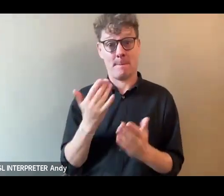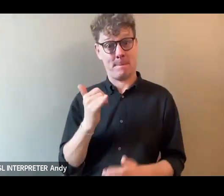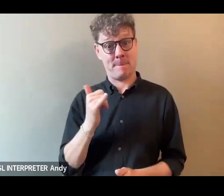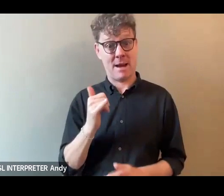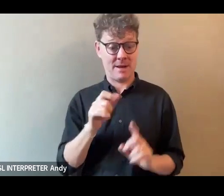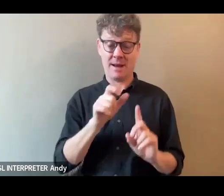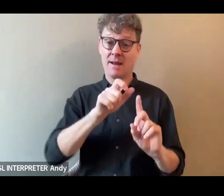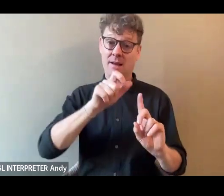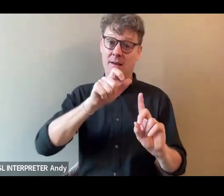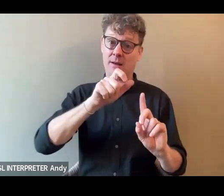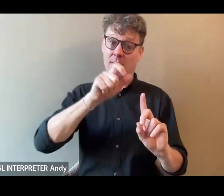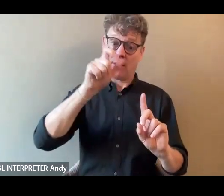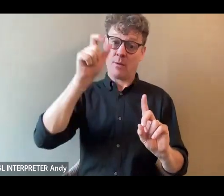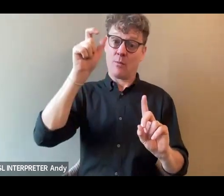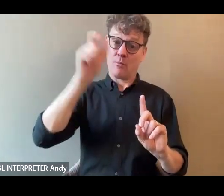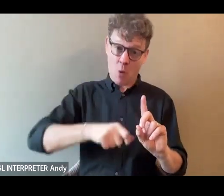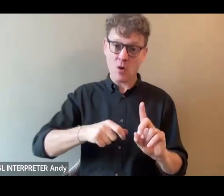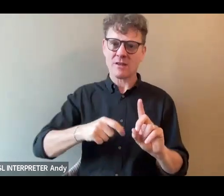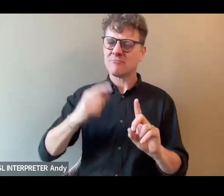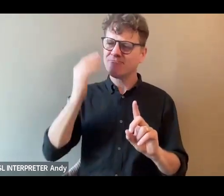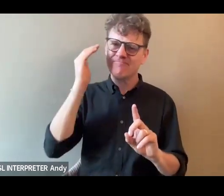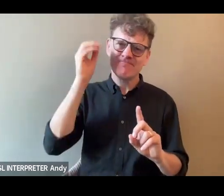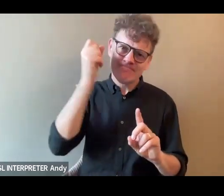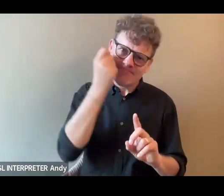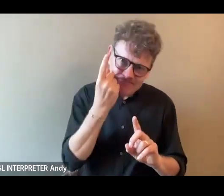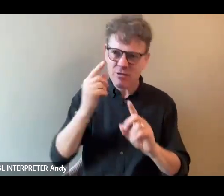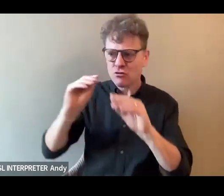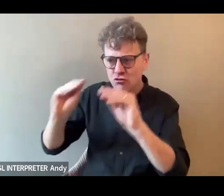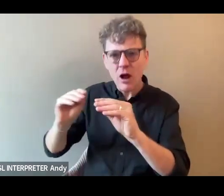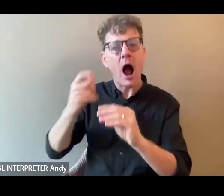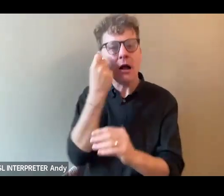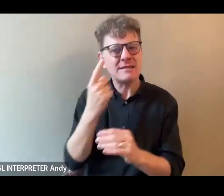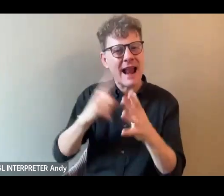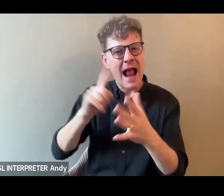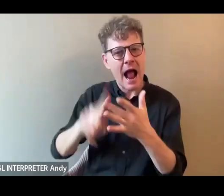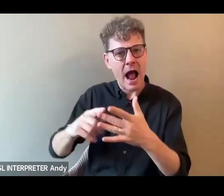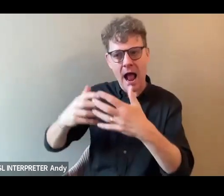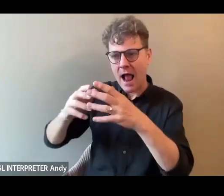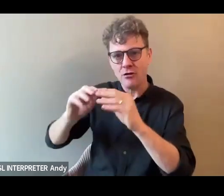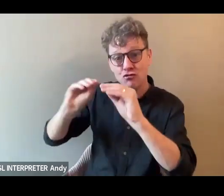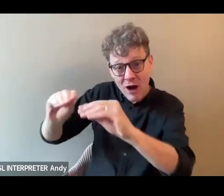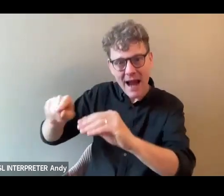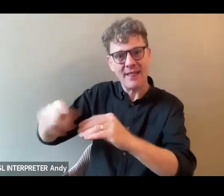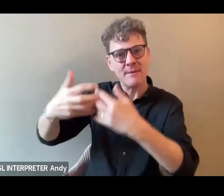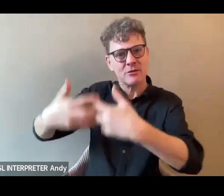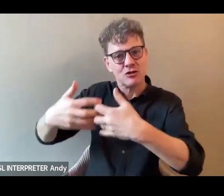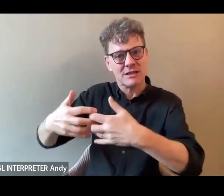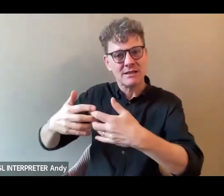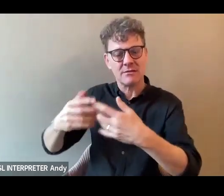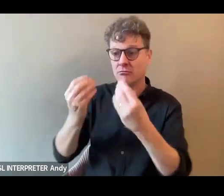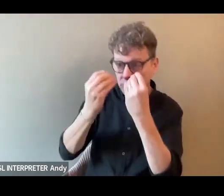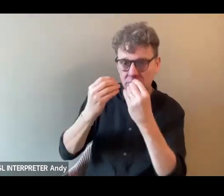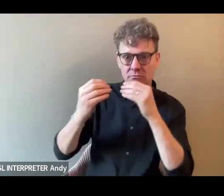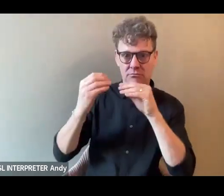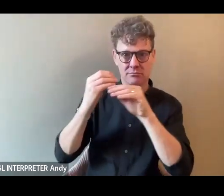had the time to explore AI and to train and to have that extra time over the last few years, and certainly of